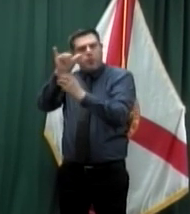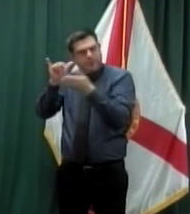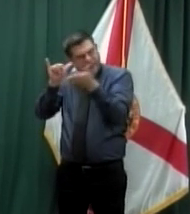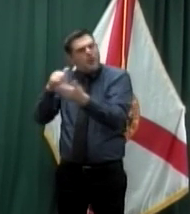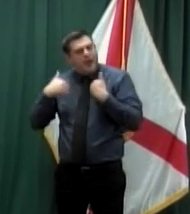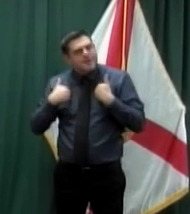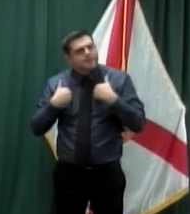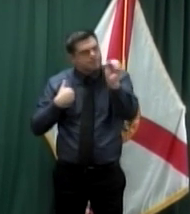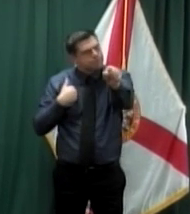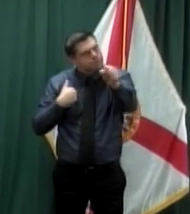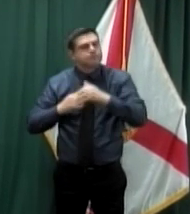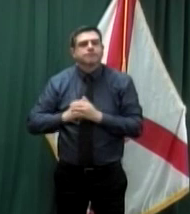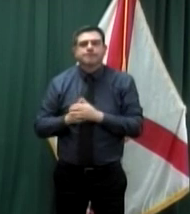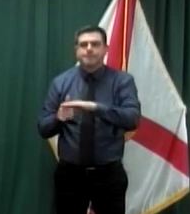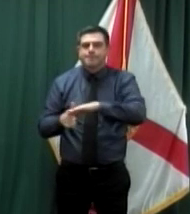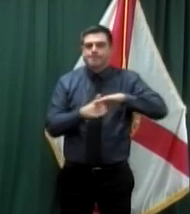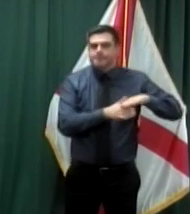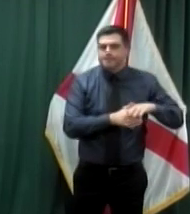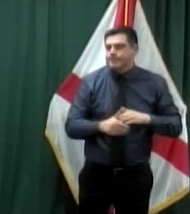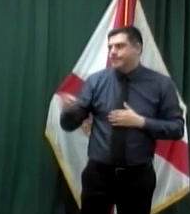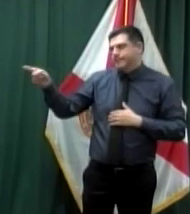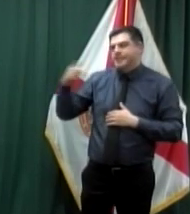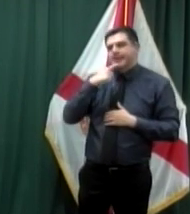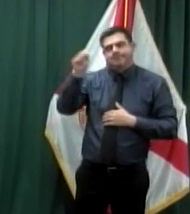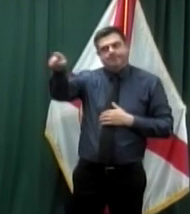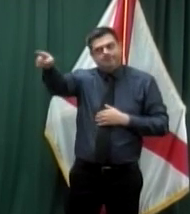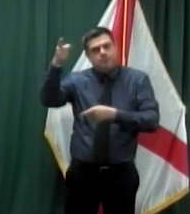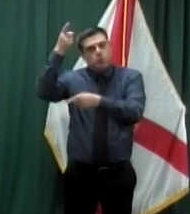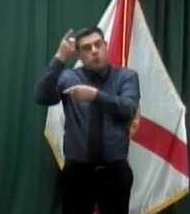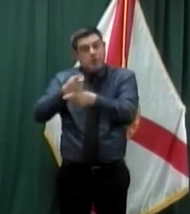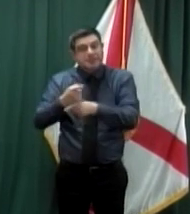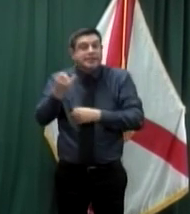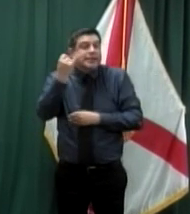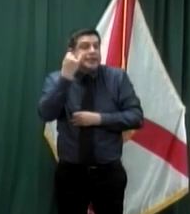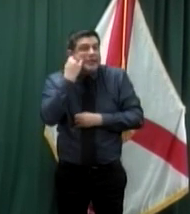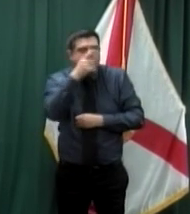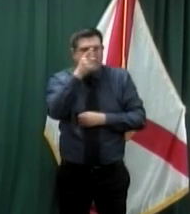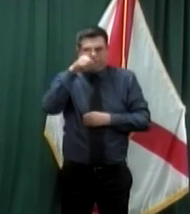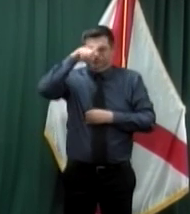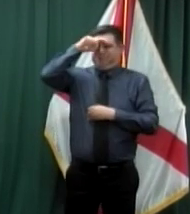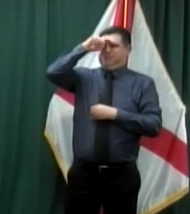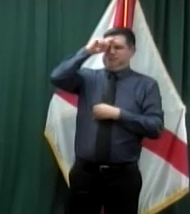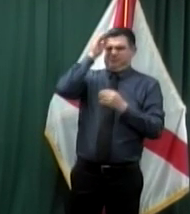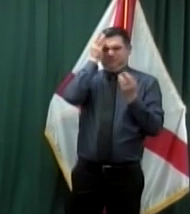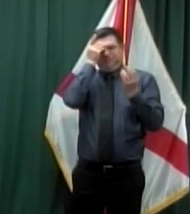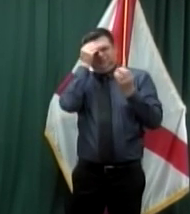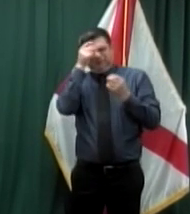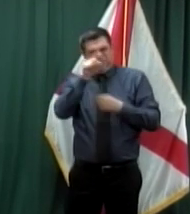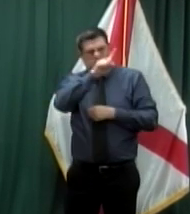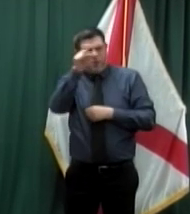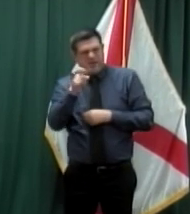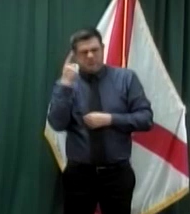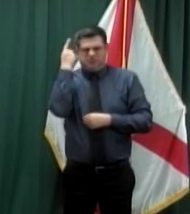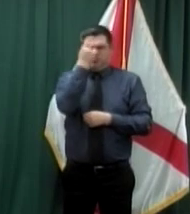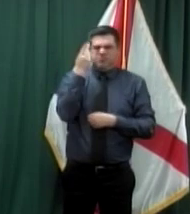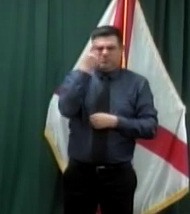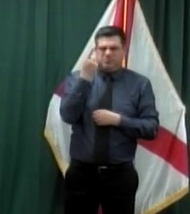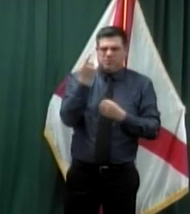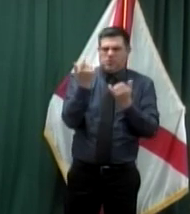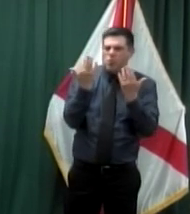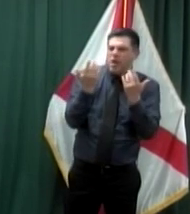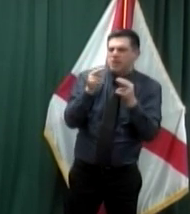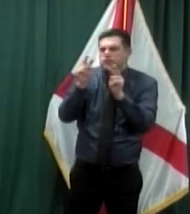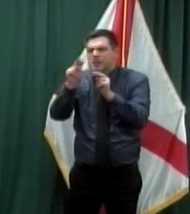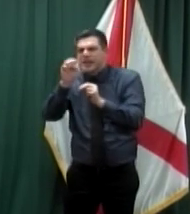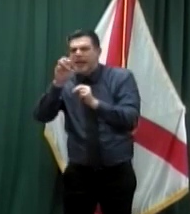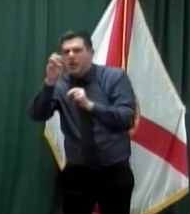Yeah, we can't emphasize enough, if you have a question, don't wait till a press conference. Go to prepareseminole.org,